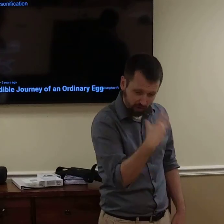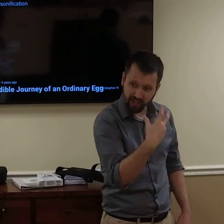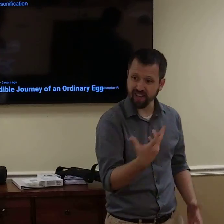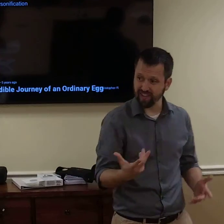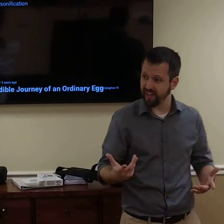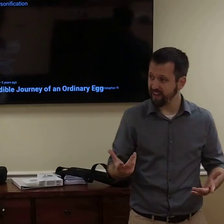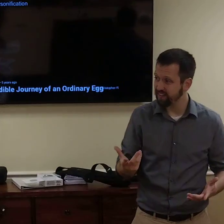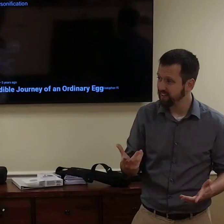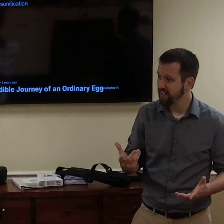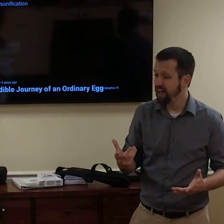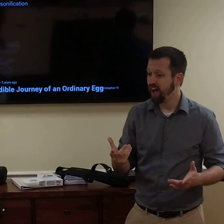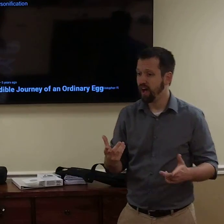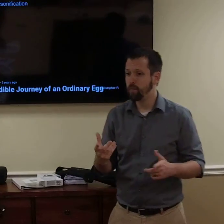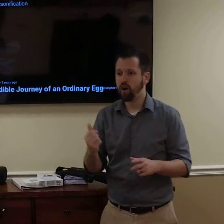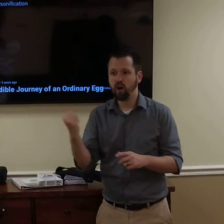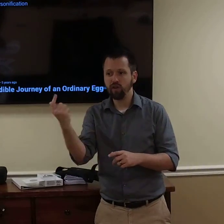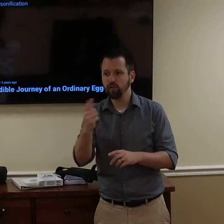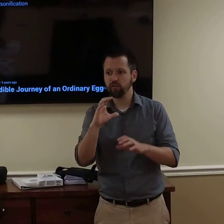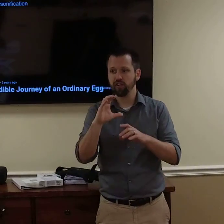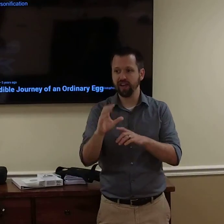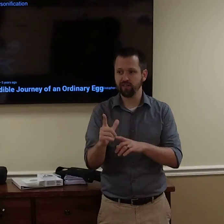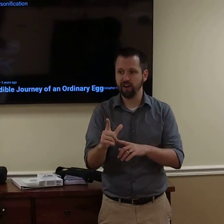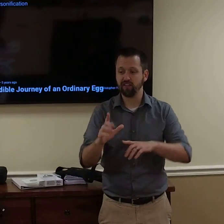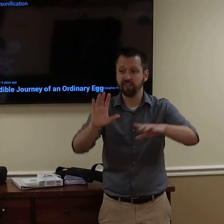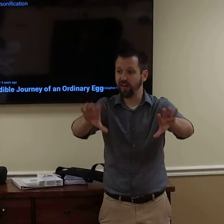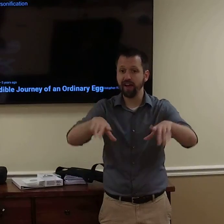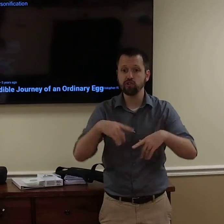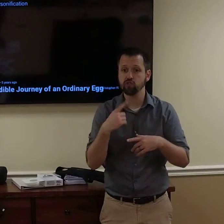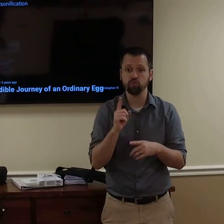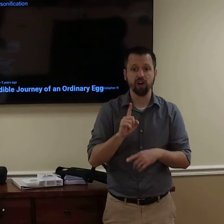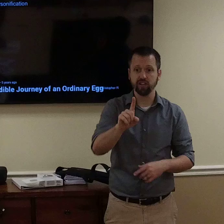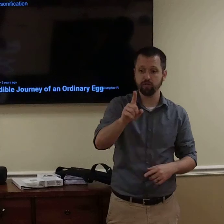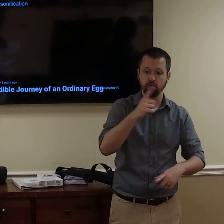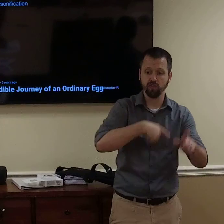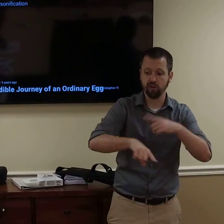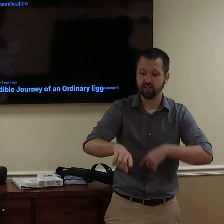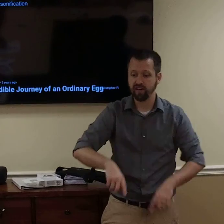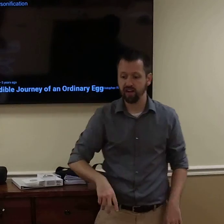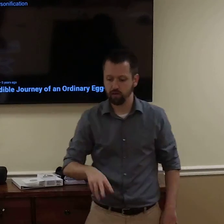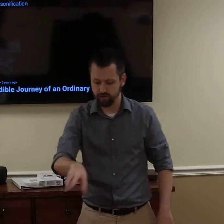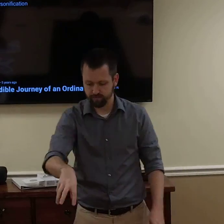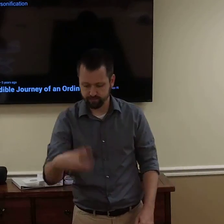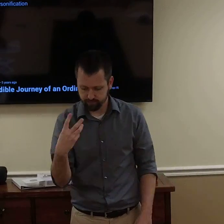looking at the eggs. All those are classifiers, because if I just walked up to you and started signing and went,